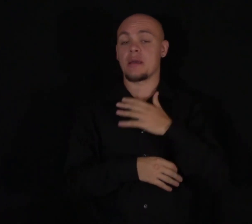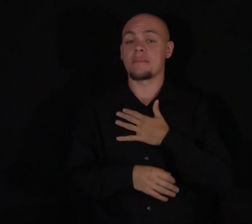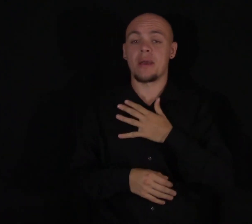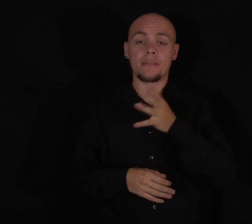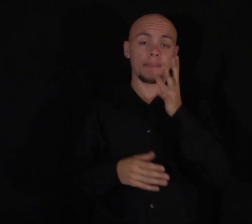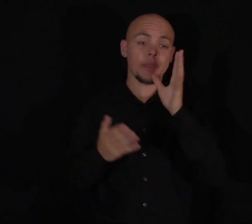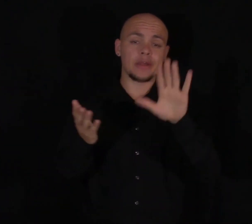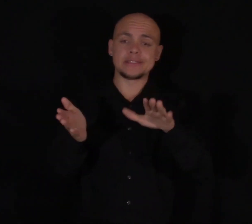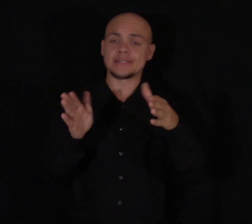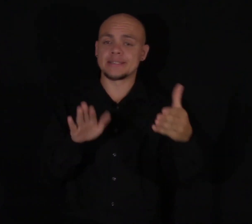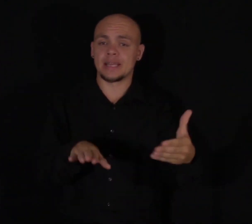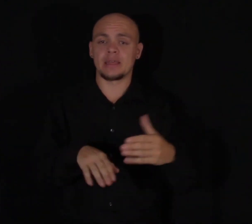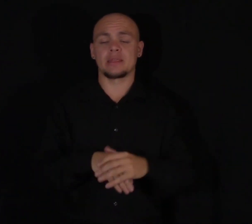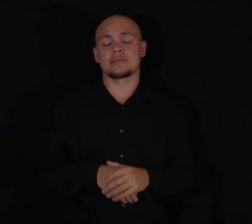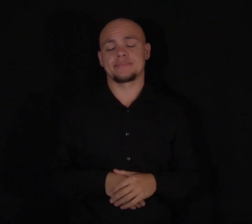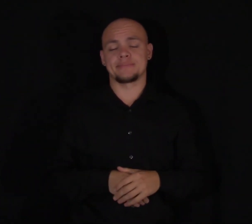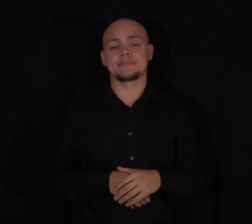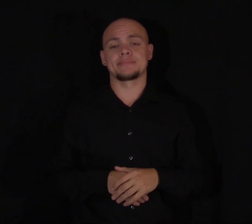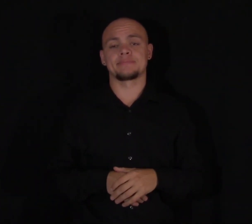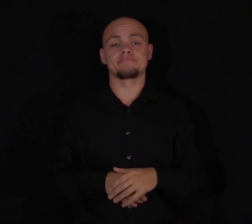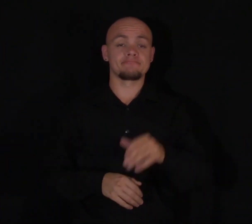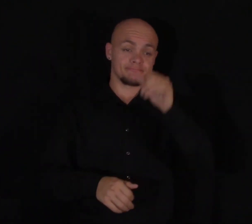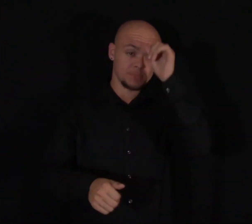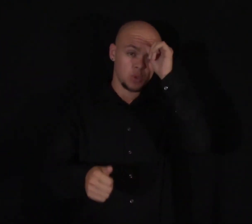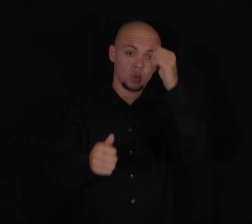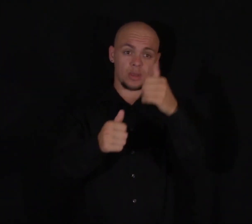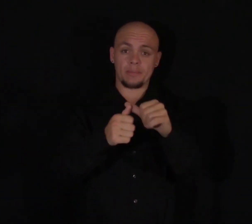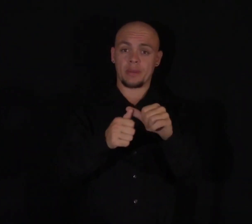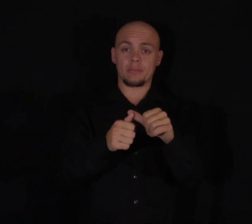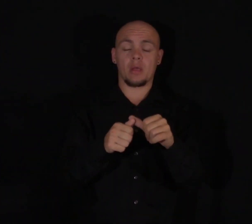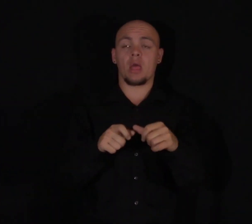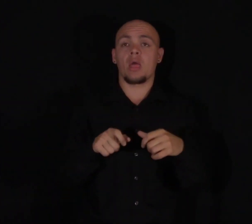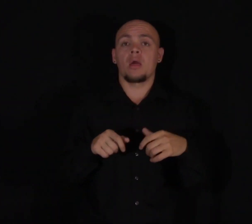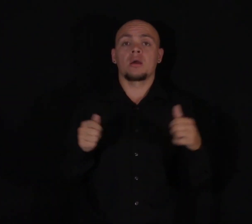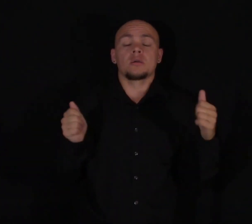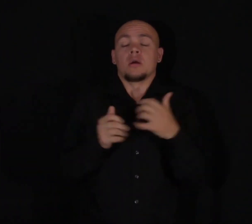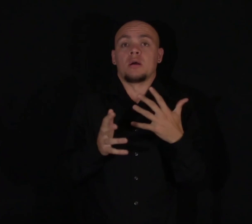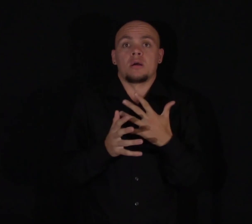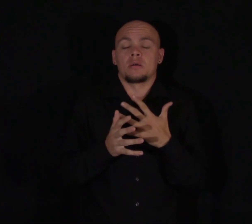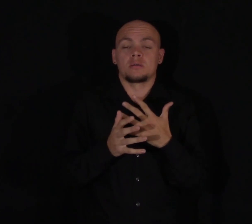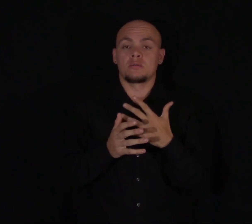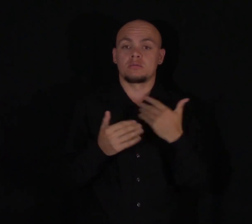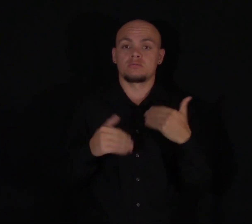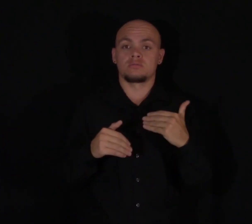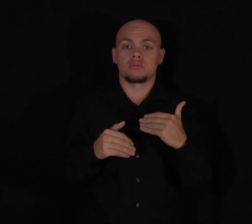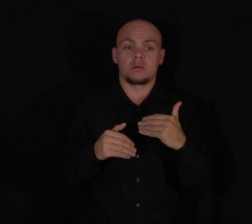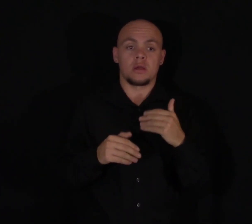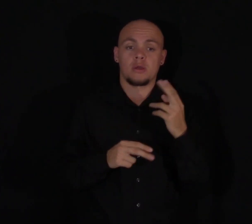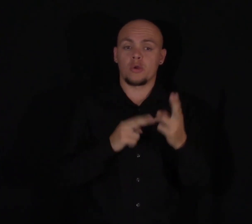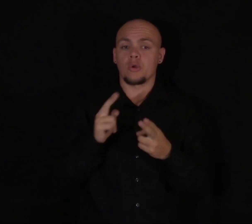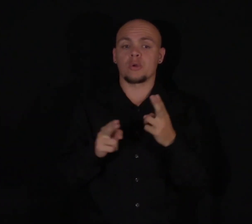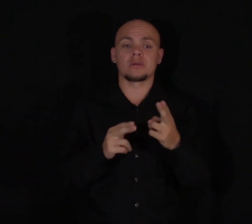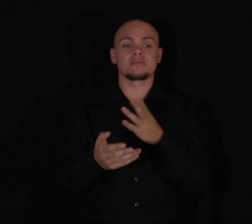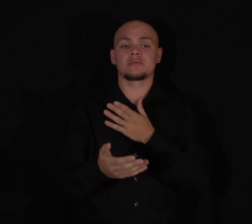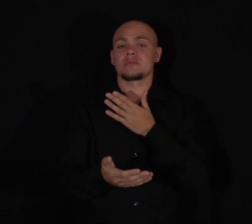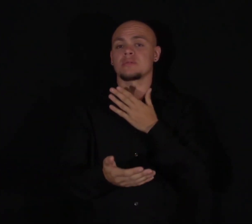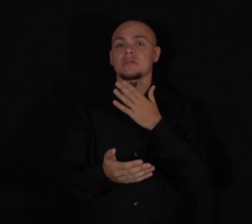Ingolstadt. I remembered, shuddering, the mad enthusiasm that hurried me on to the creation of my hideous